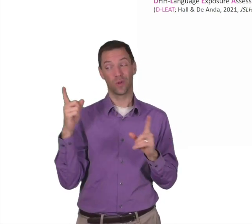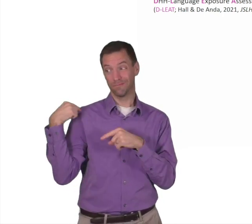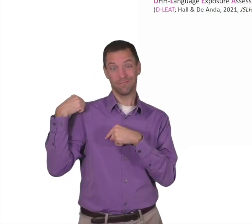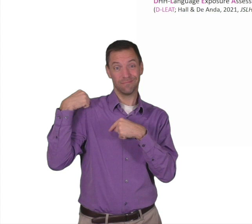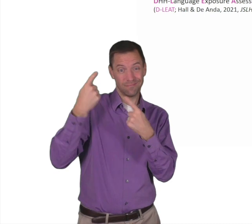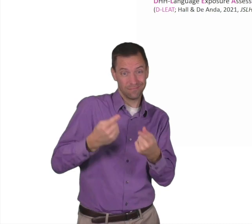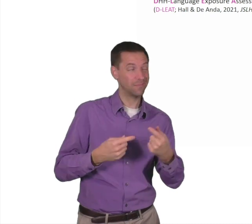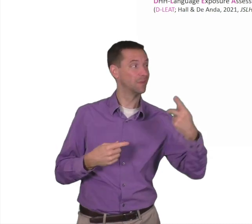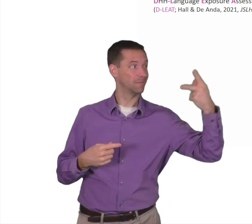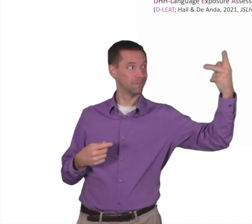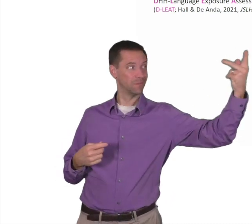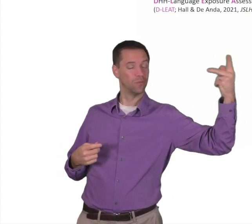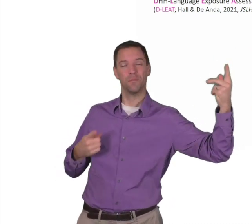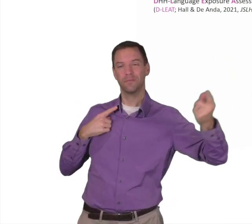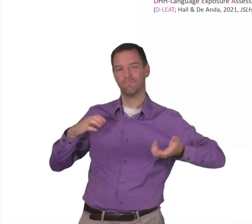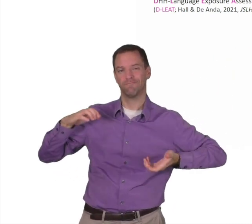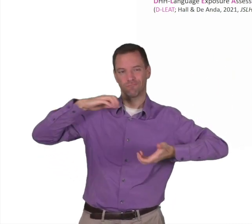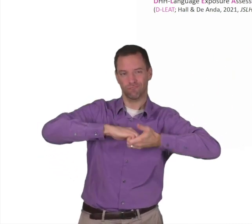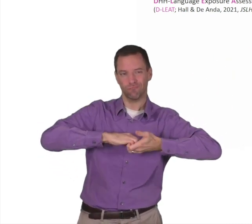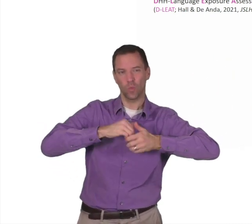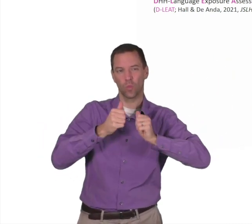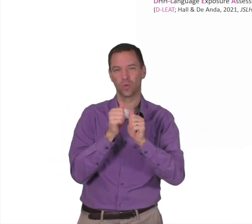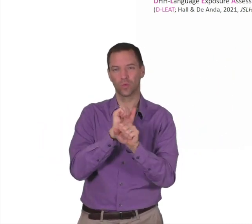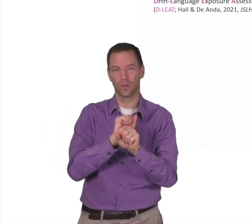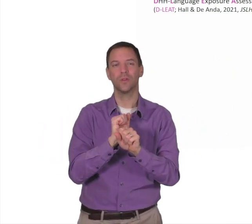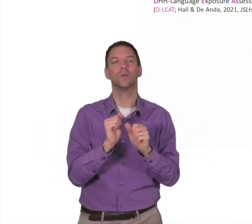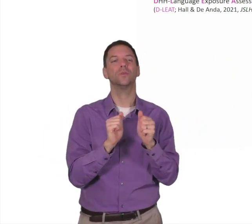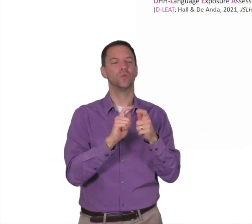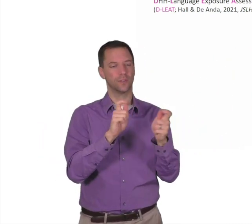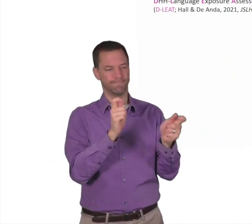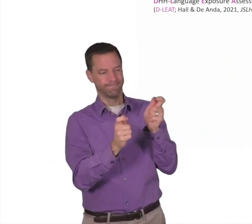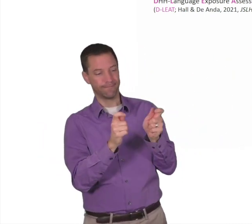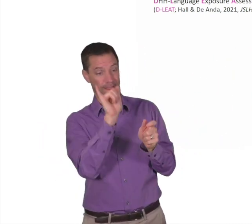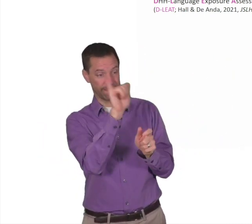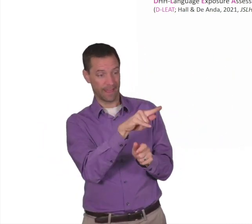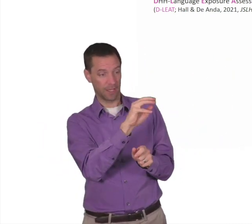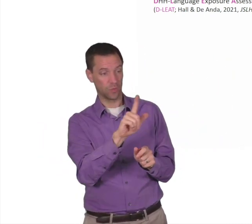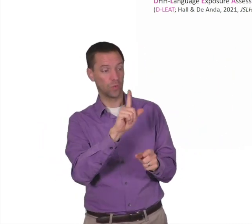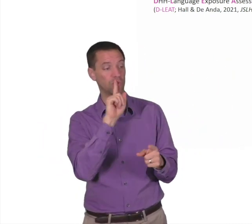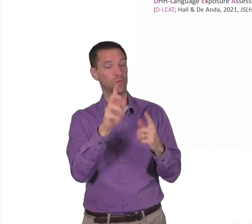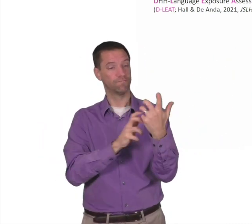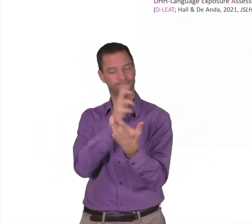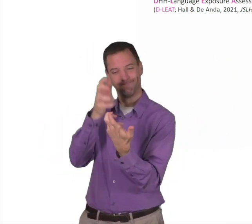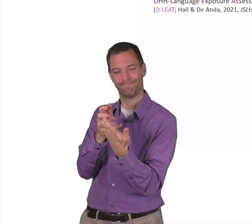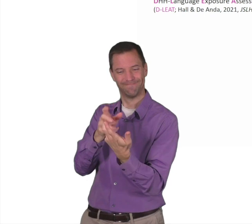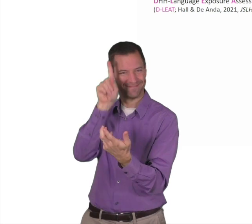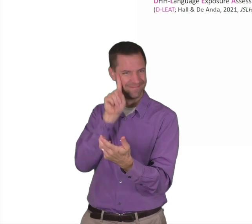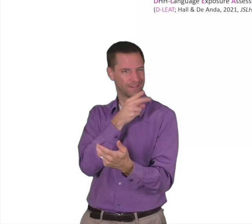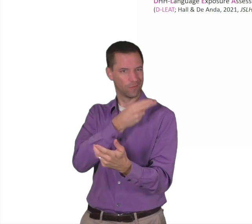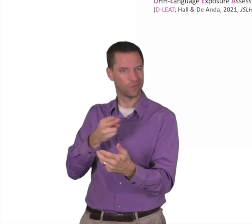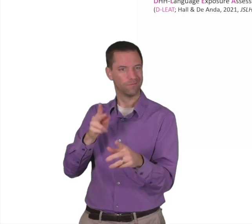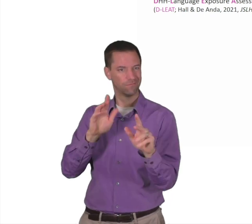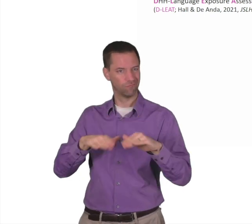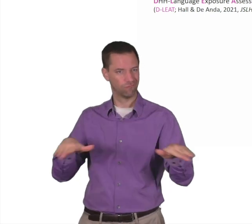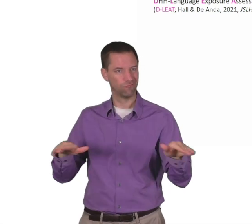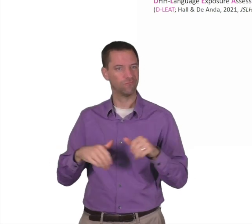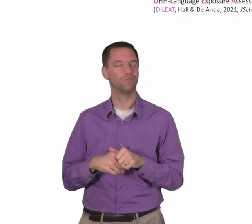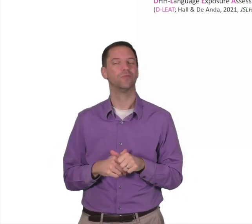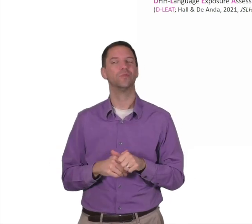multiple languages. And for the past little while, we have been collaborating to modify that tool for use with